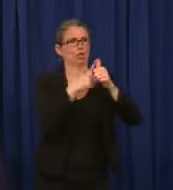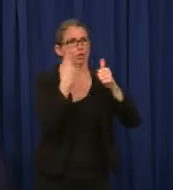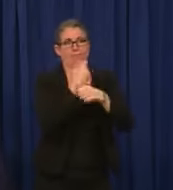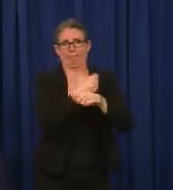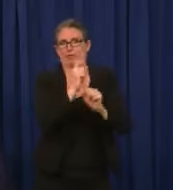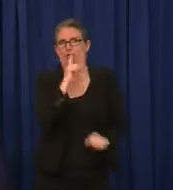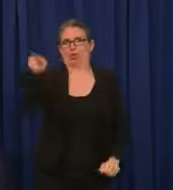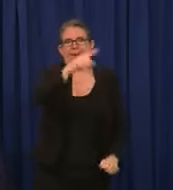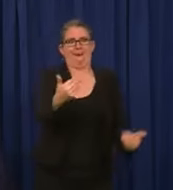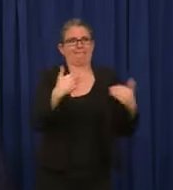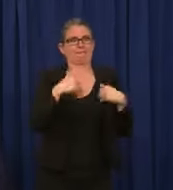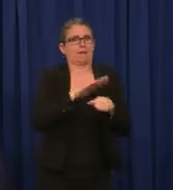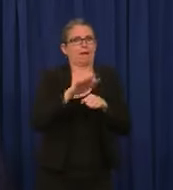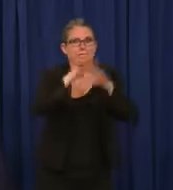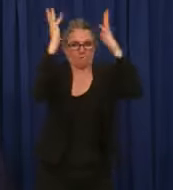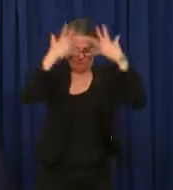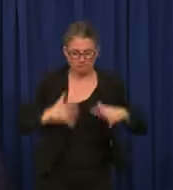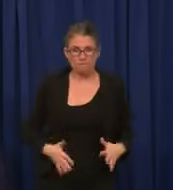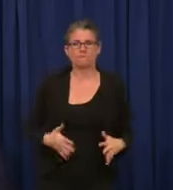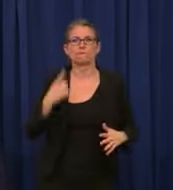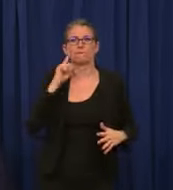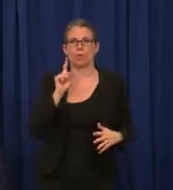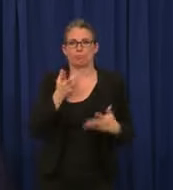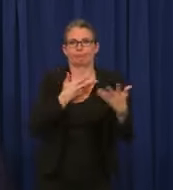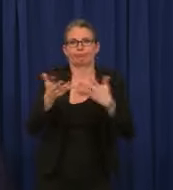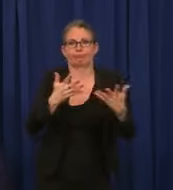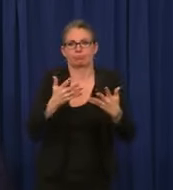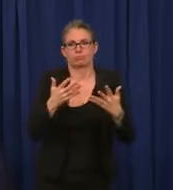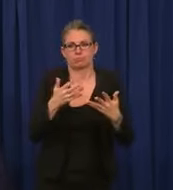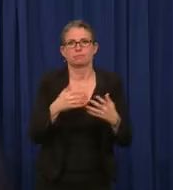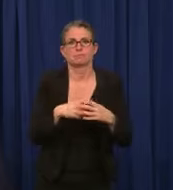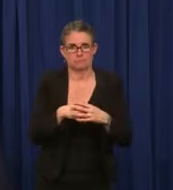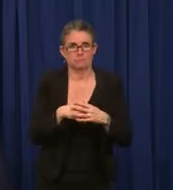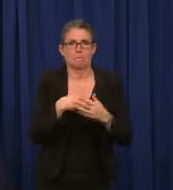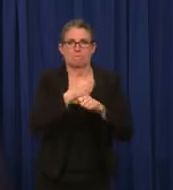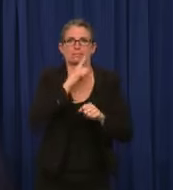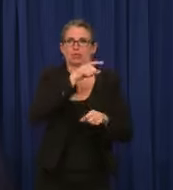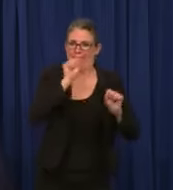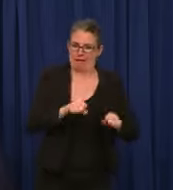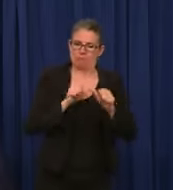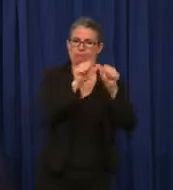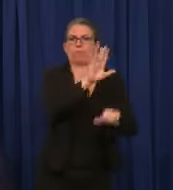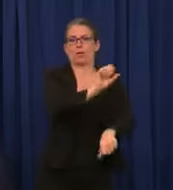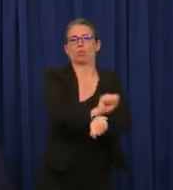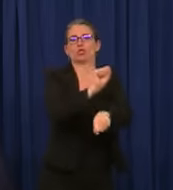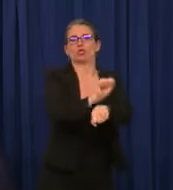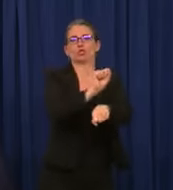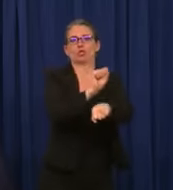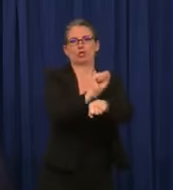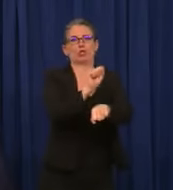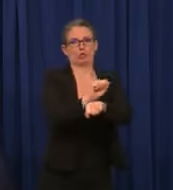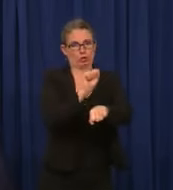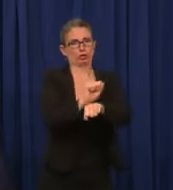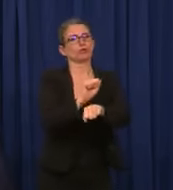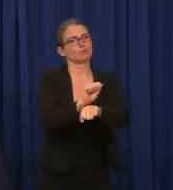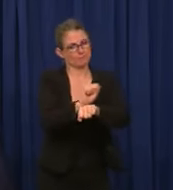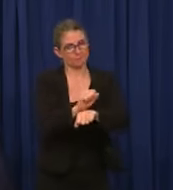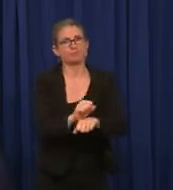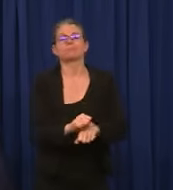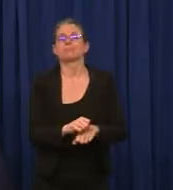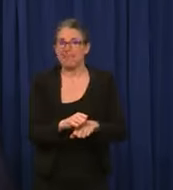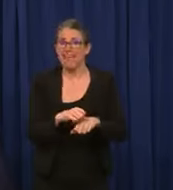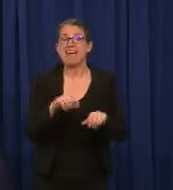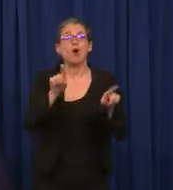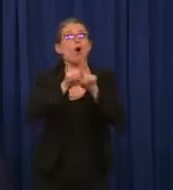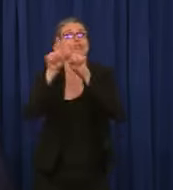we're doing in addition to keeping them safe is making sure they can get tested quickly. The third thing that's on the horizon for